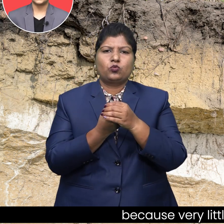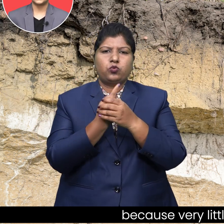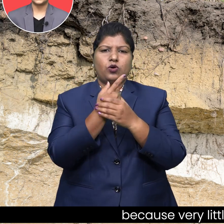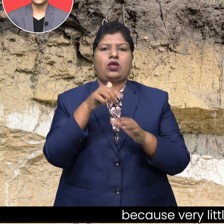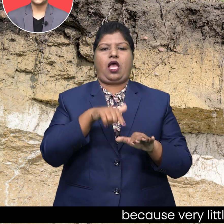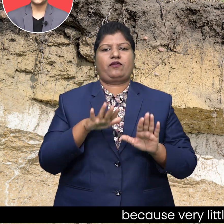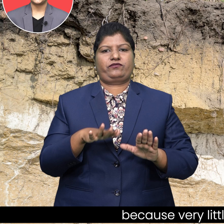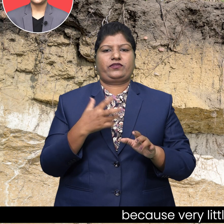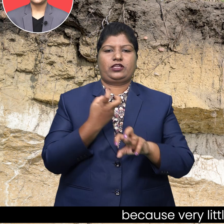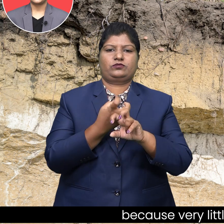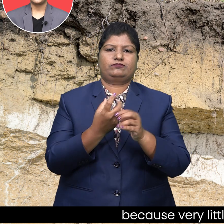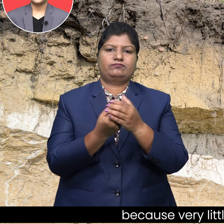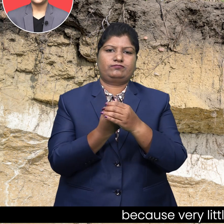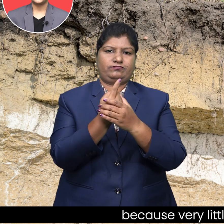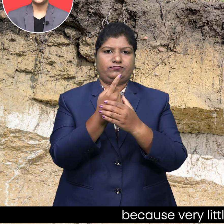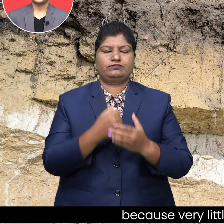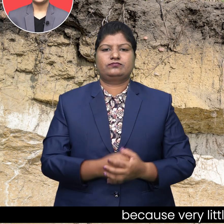rocks.